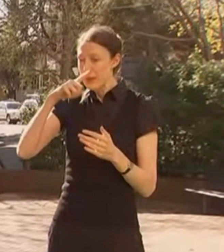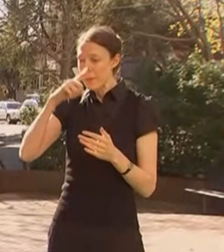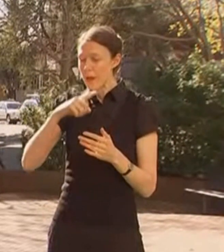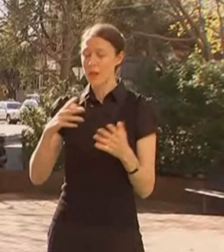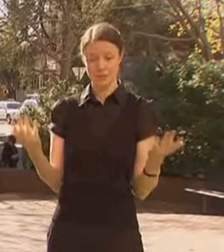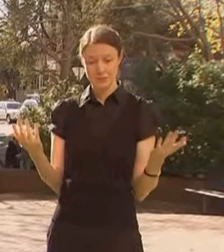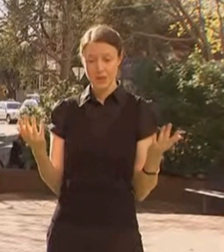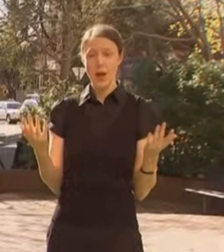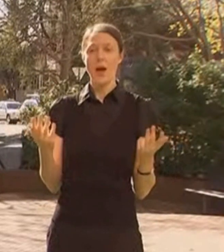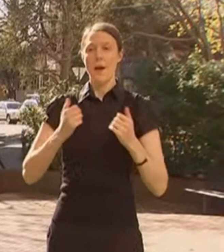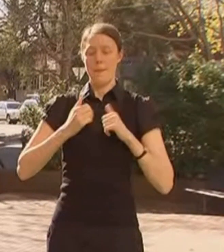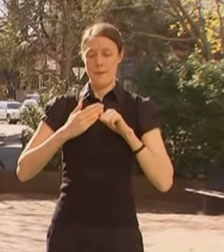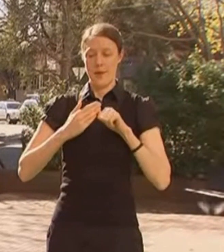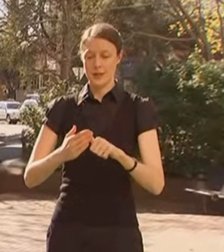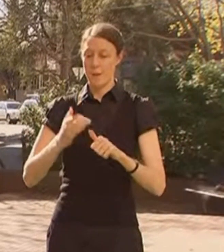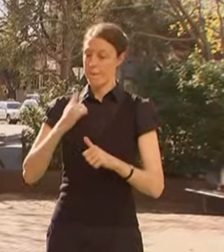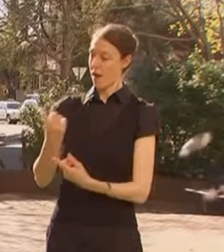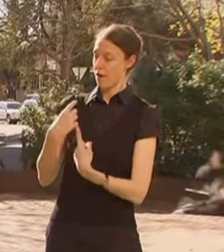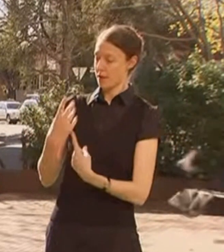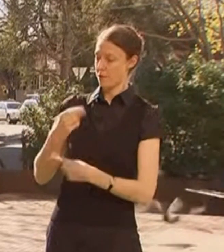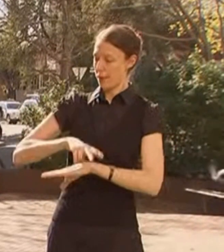flagrant disregard for the health rules. And I want to make...